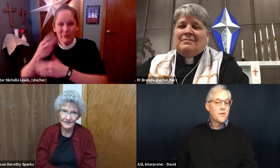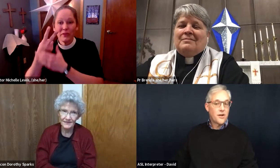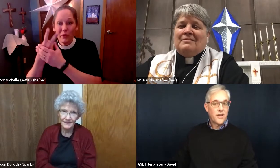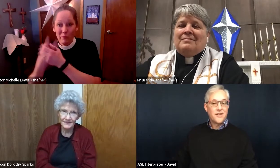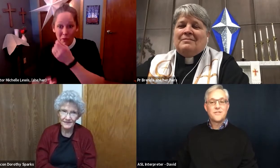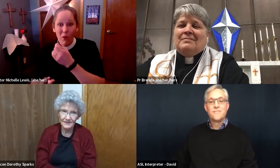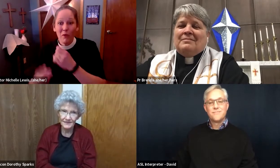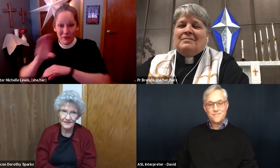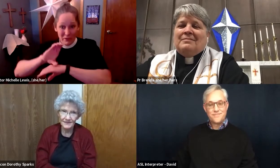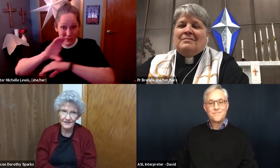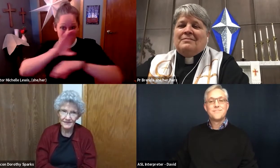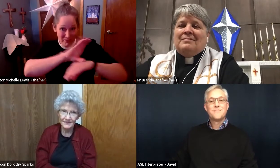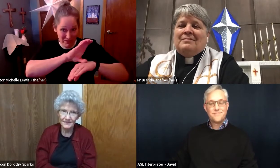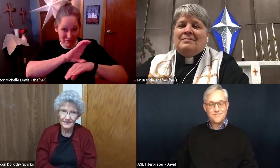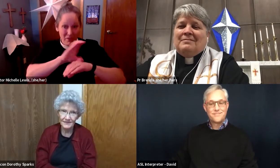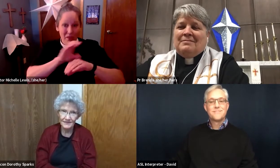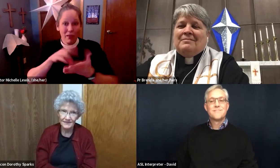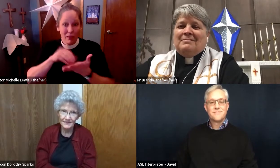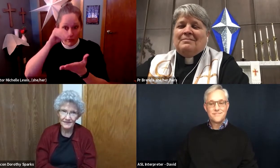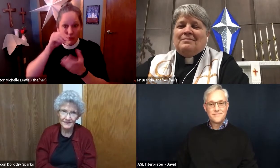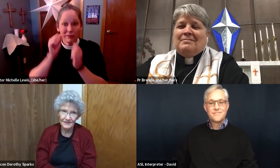with another congregation.